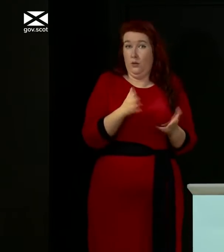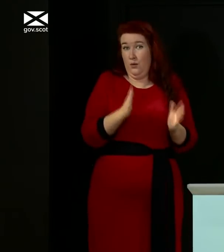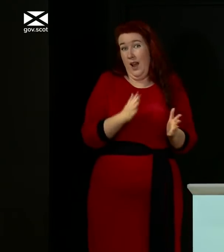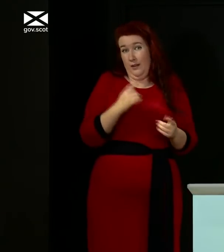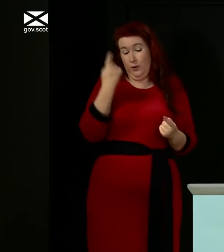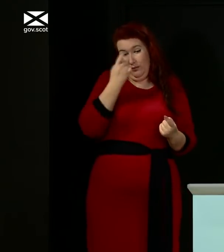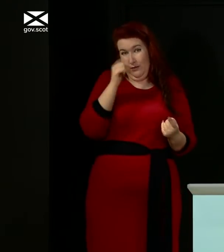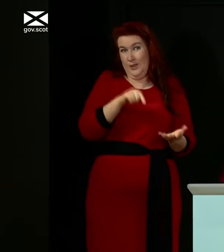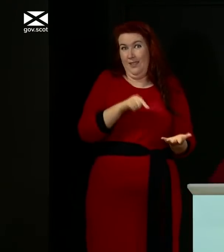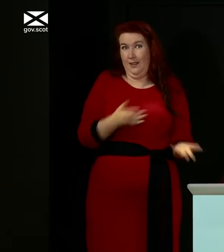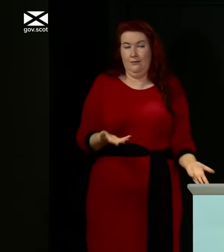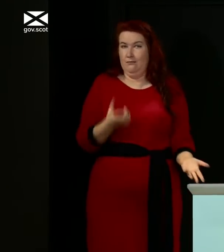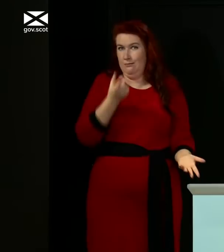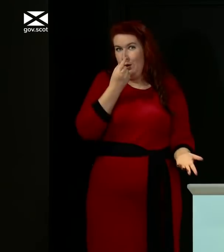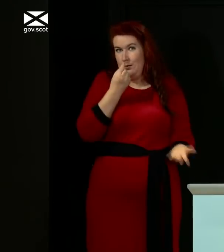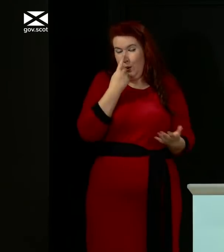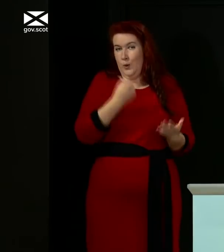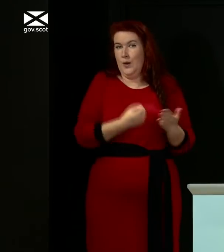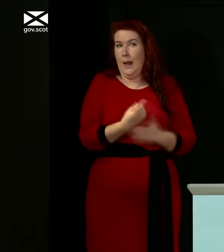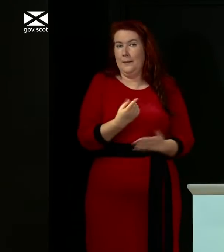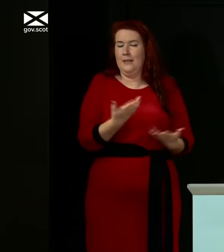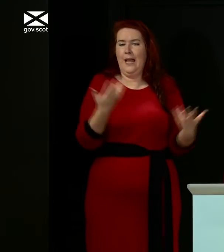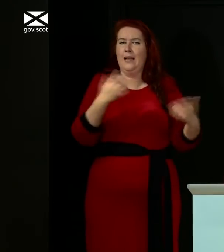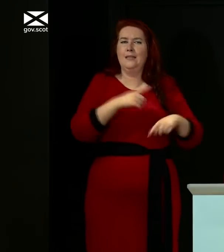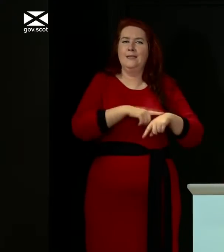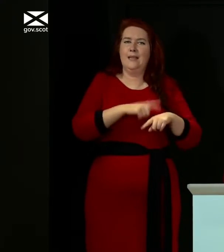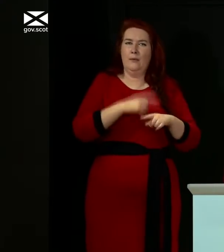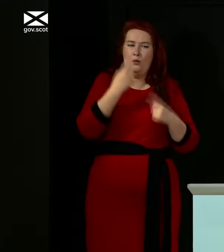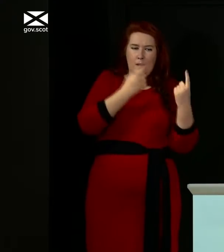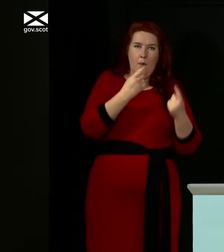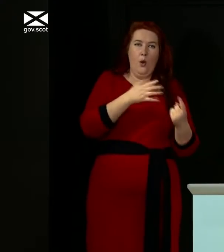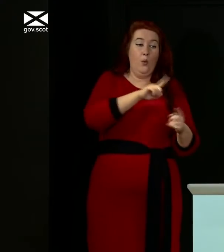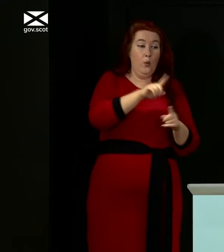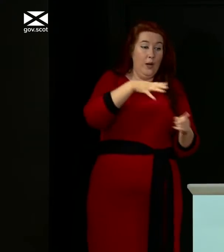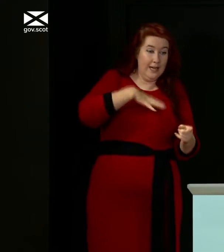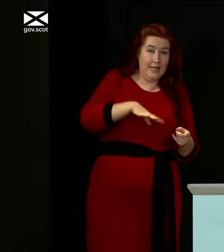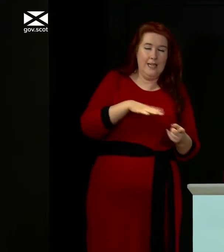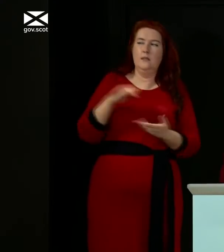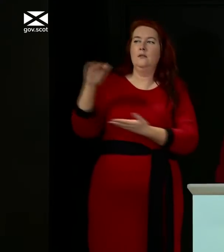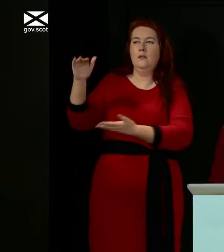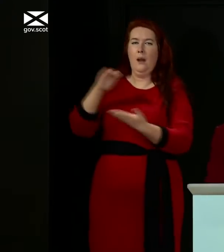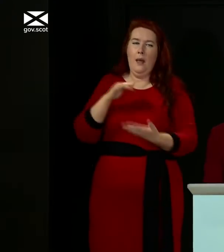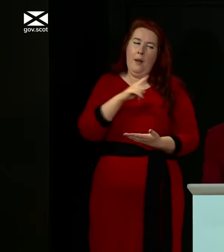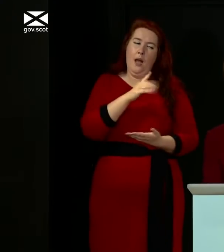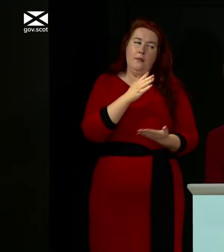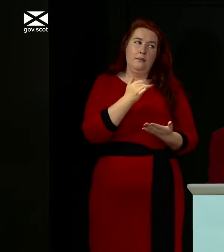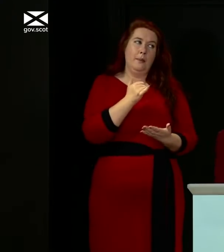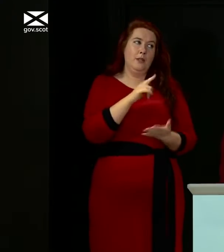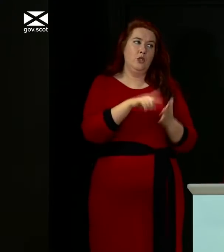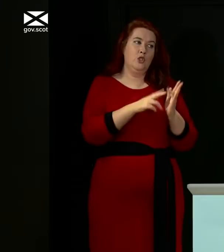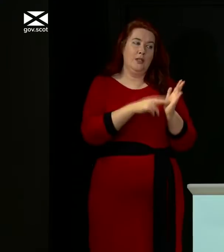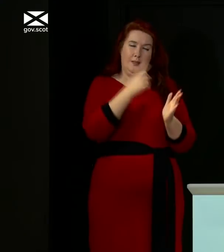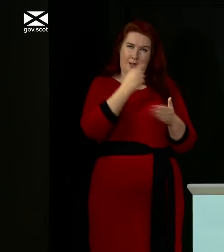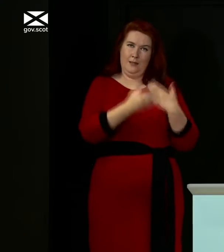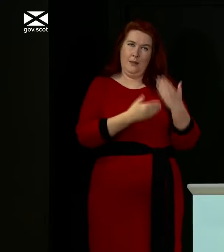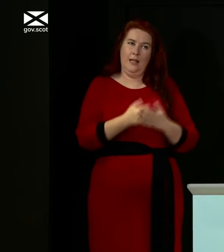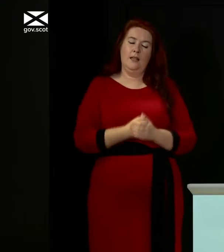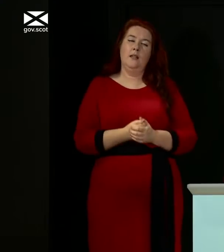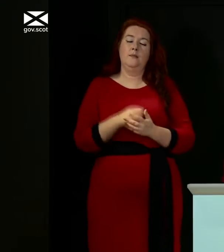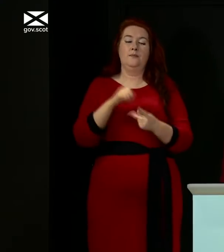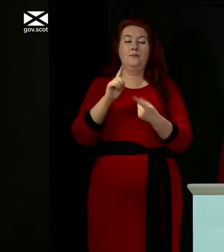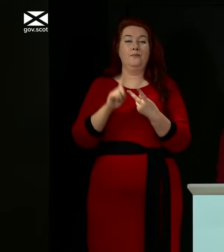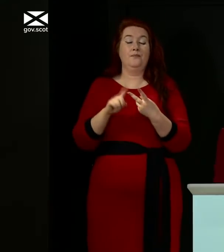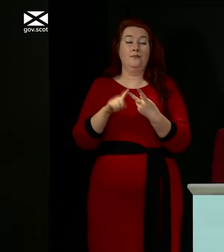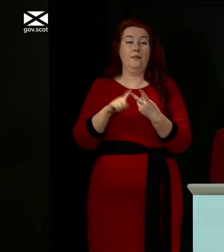account of that in any sort of calculation of demand versus supply. But Jason, from a clinical perspective, may be able to say more about that.